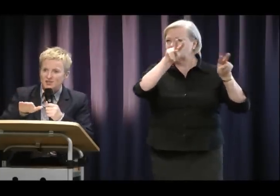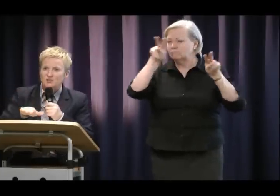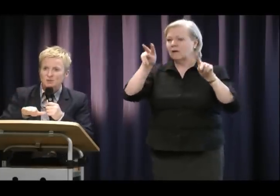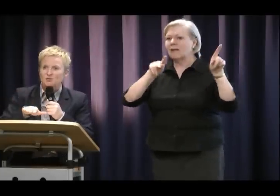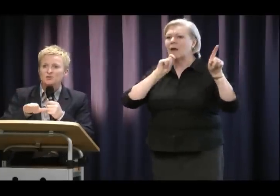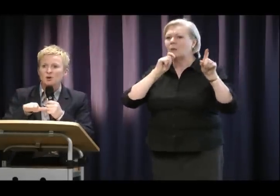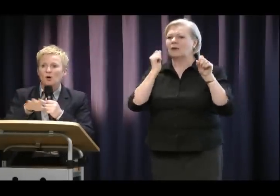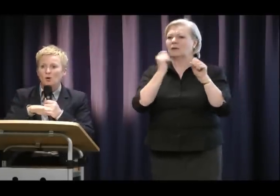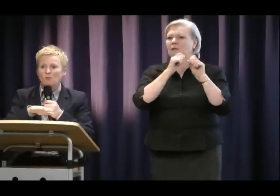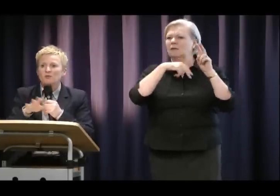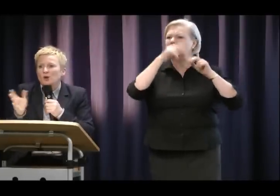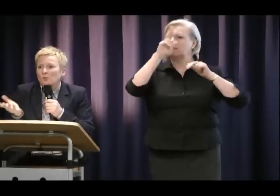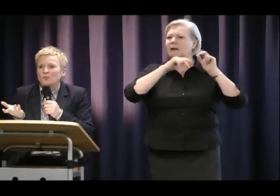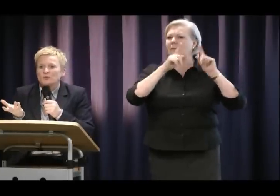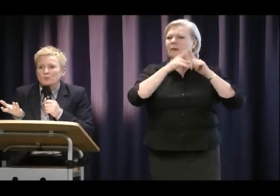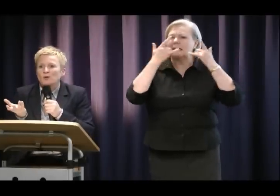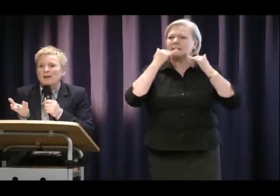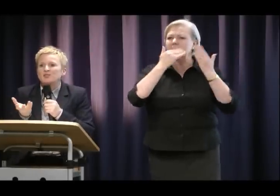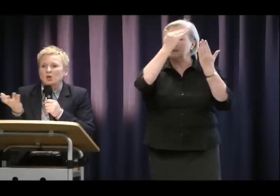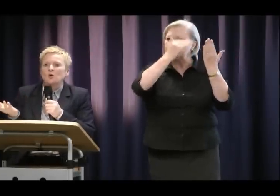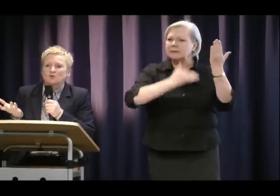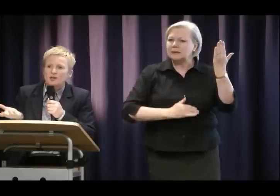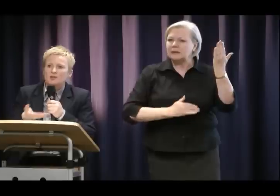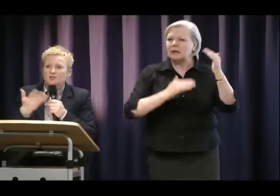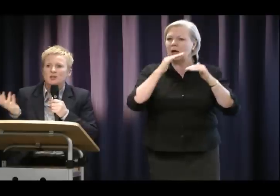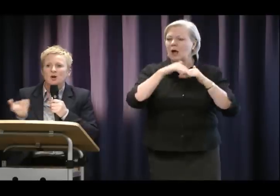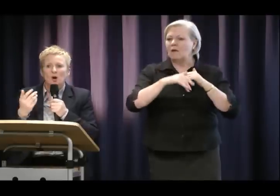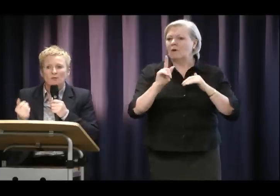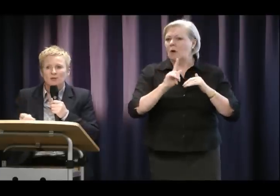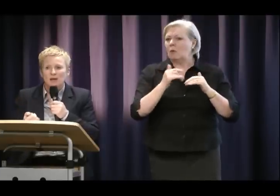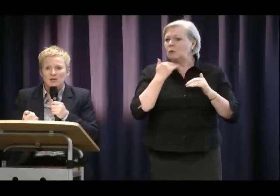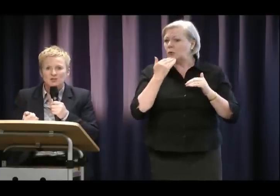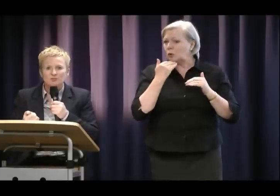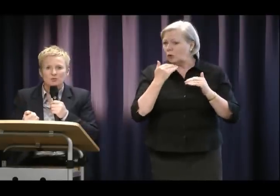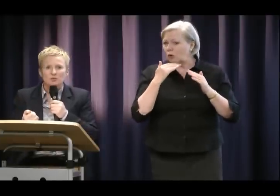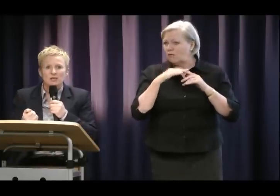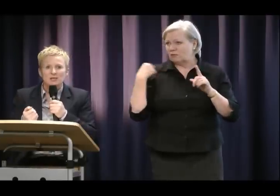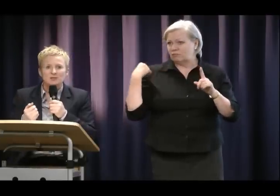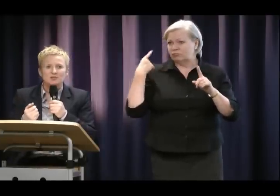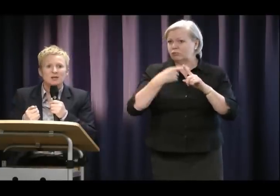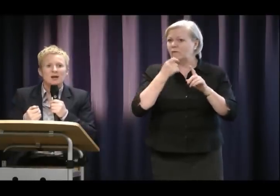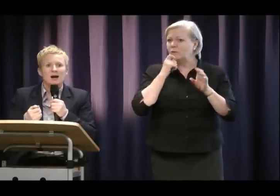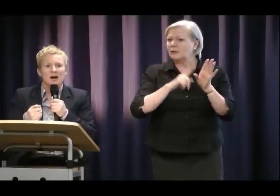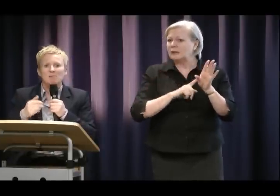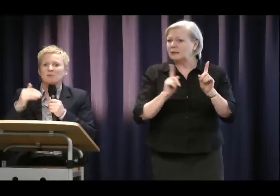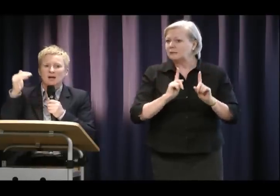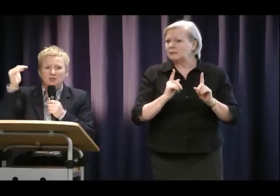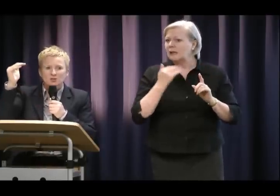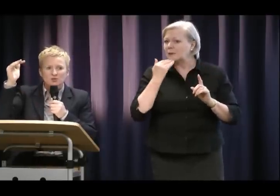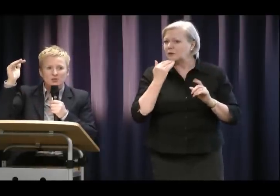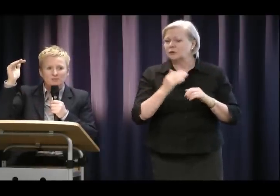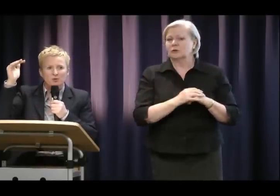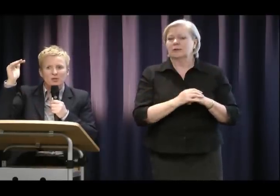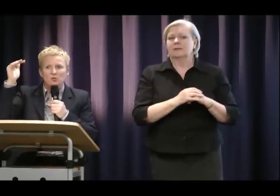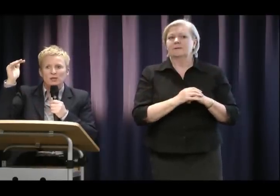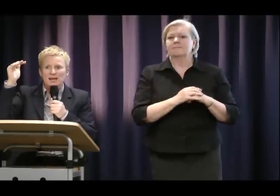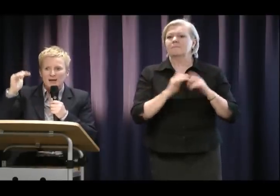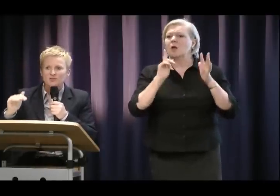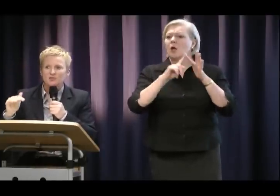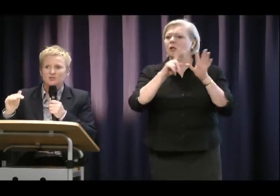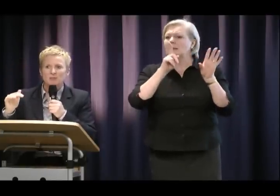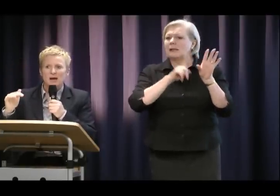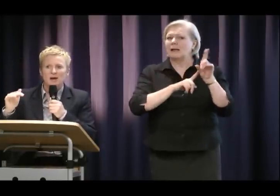an assessment of, what has it cost us over the last few years. They do some very